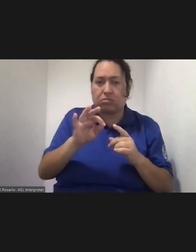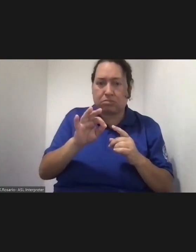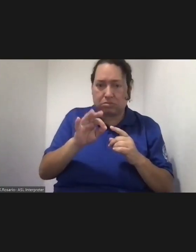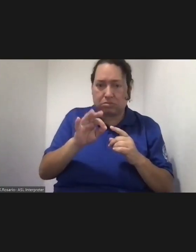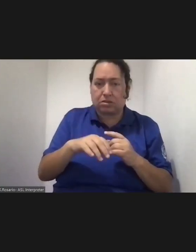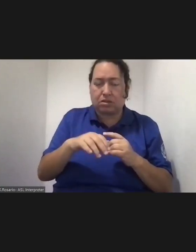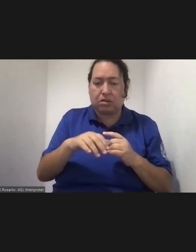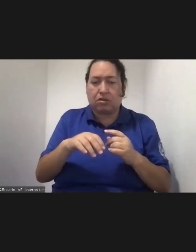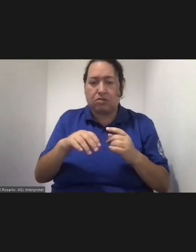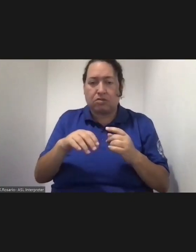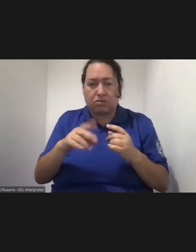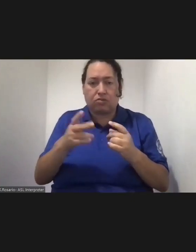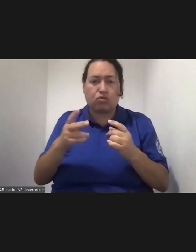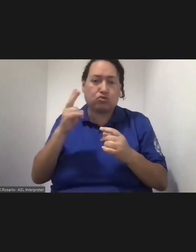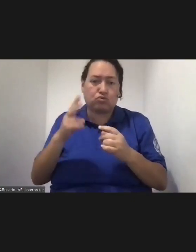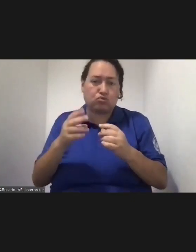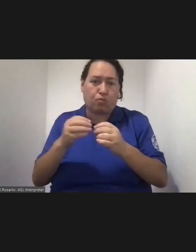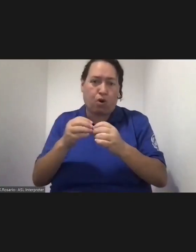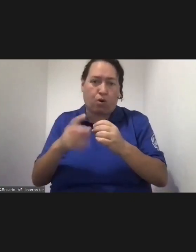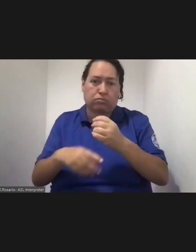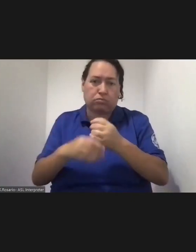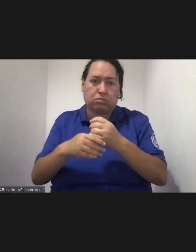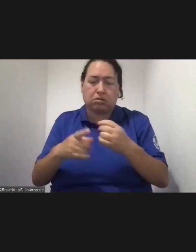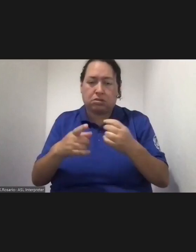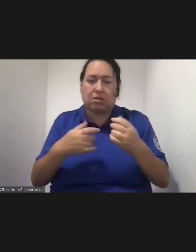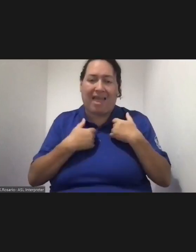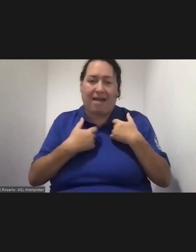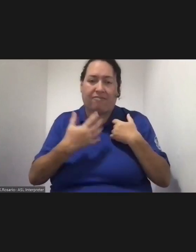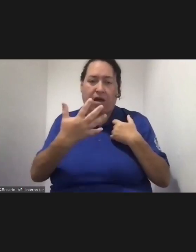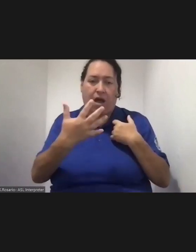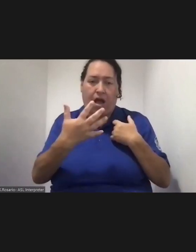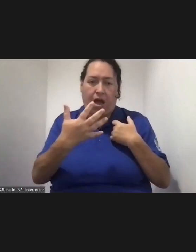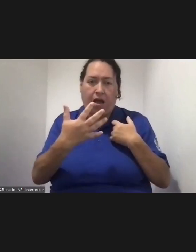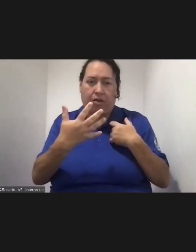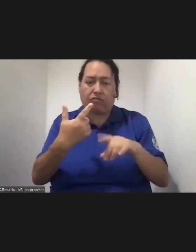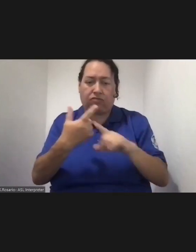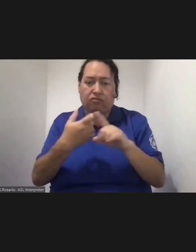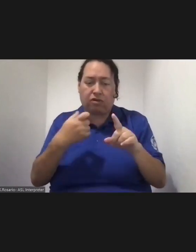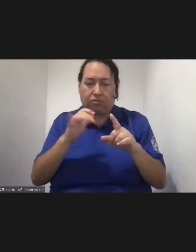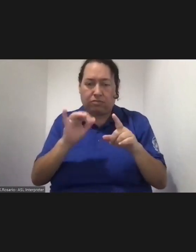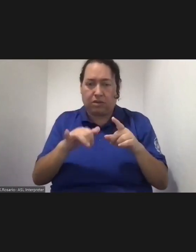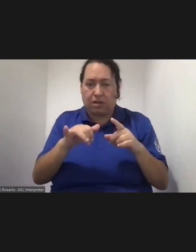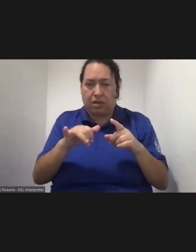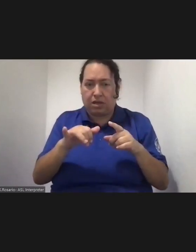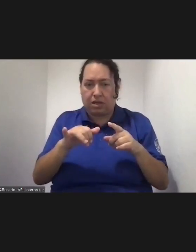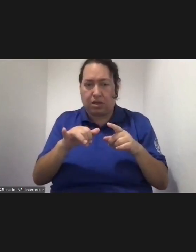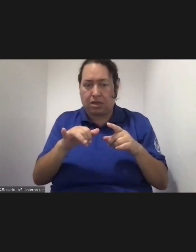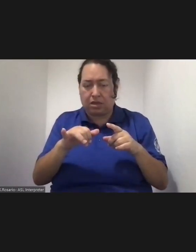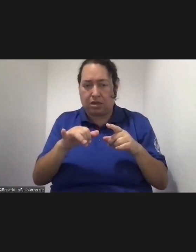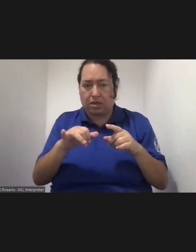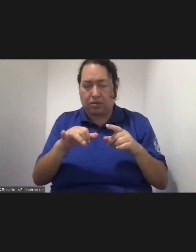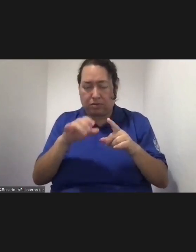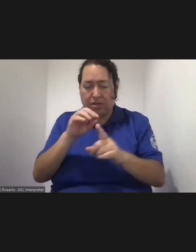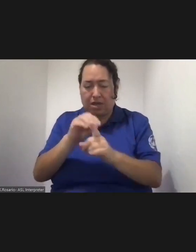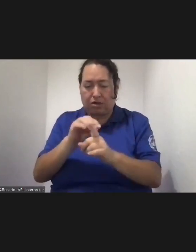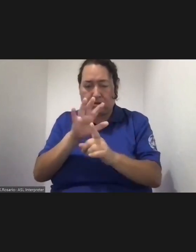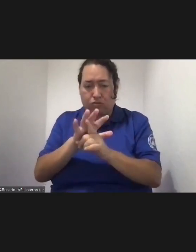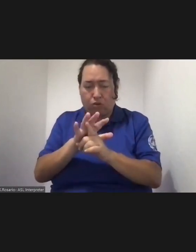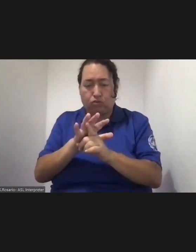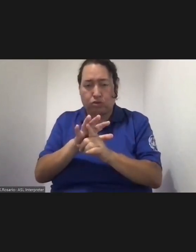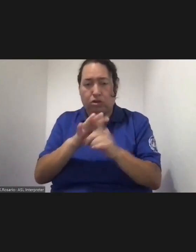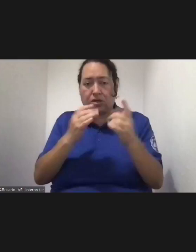positive. So currently, we have 5 positive cases from this exposure. And